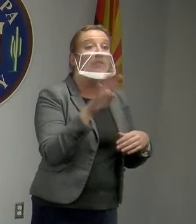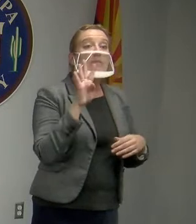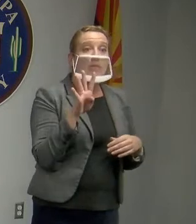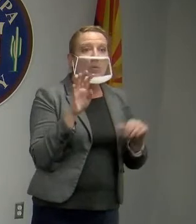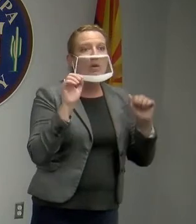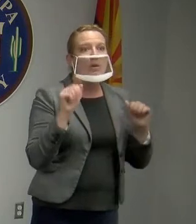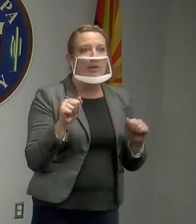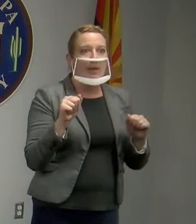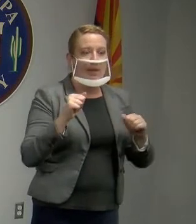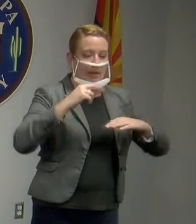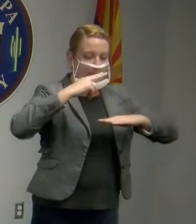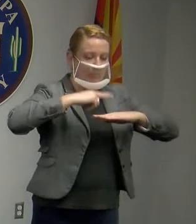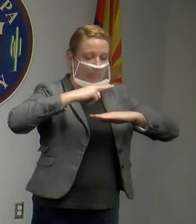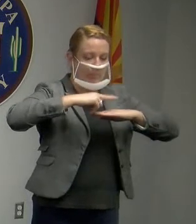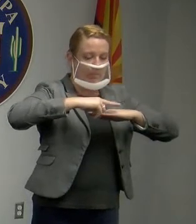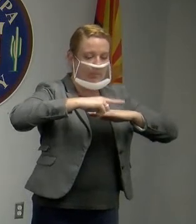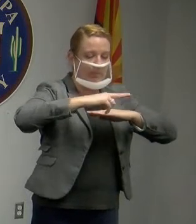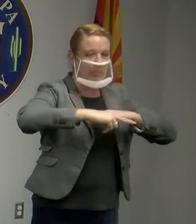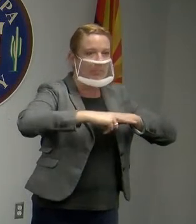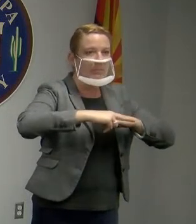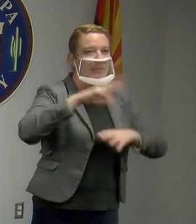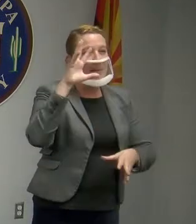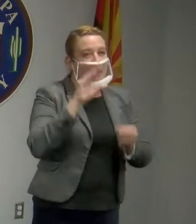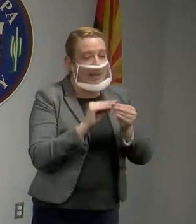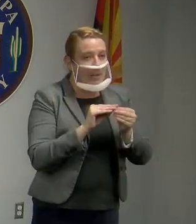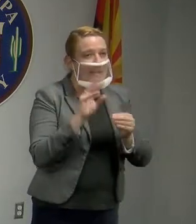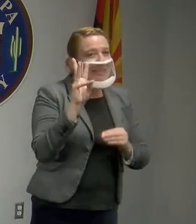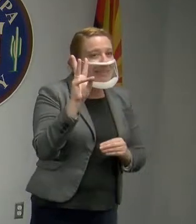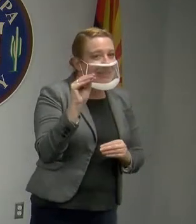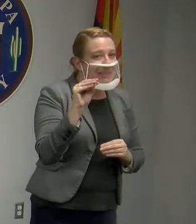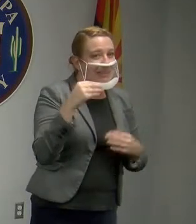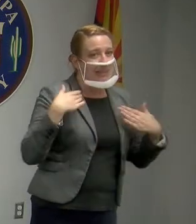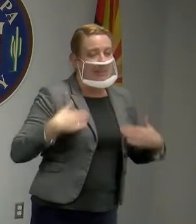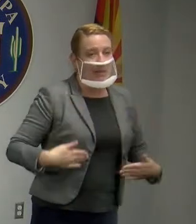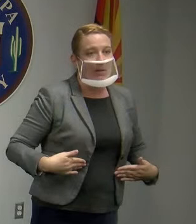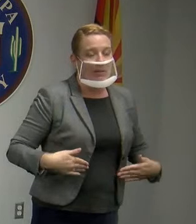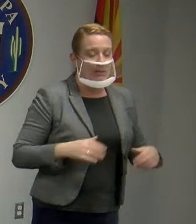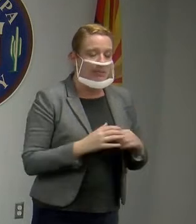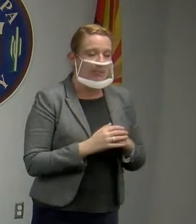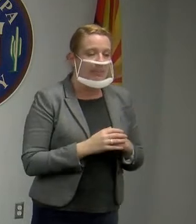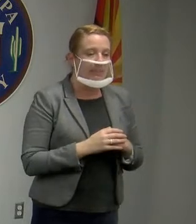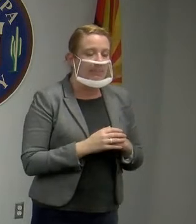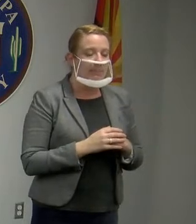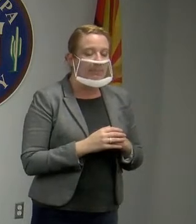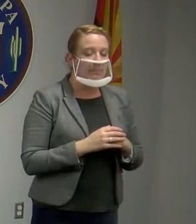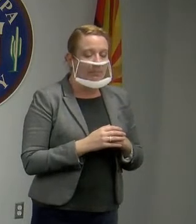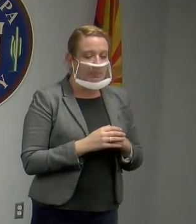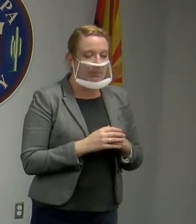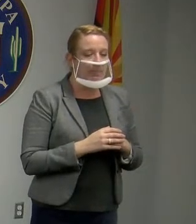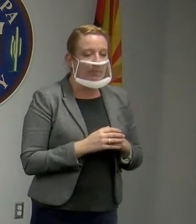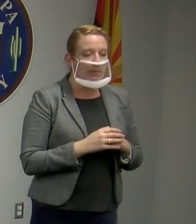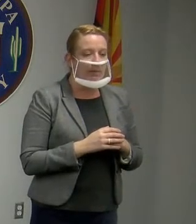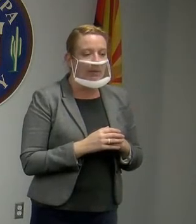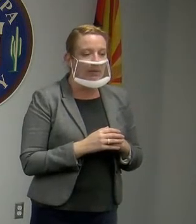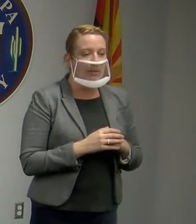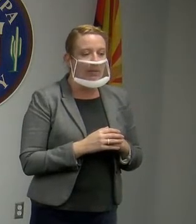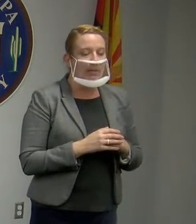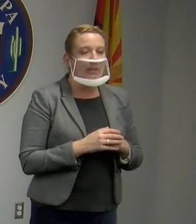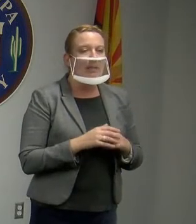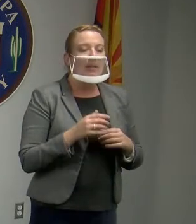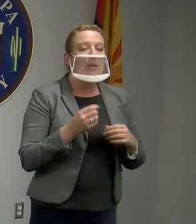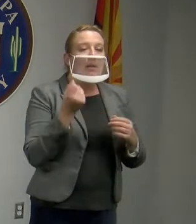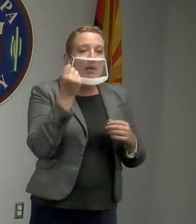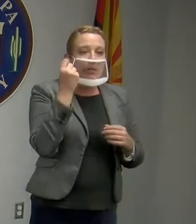again, this is to deal with capacity at the medical examiner's office. I think it's important to note that this is an entire